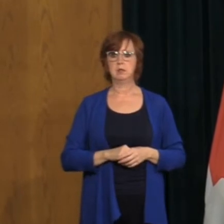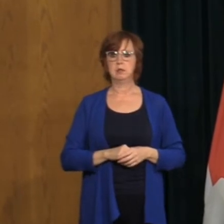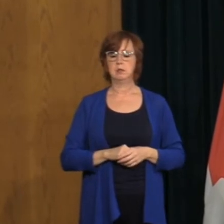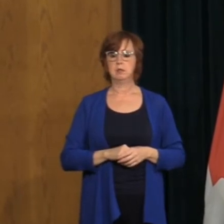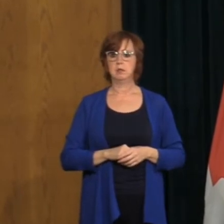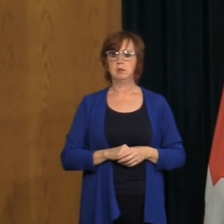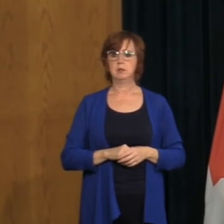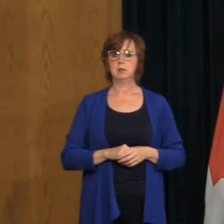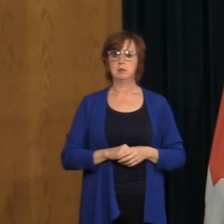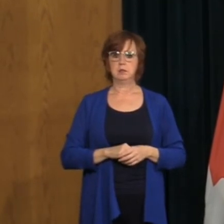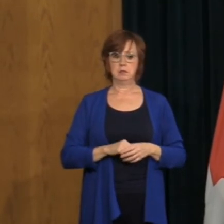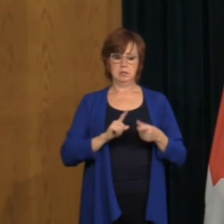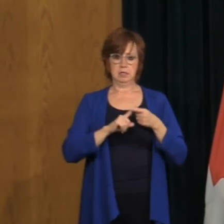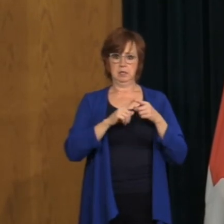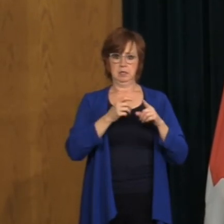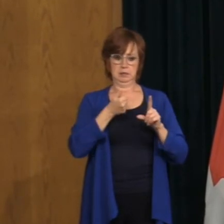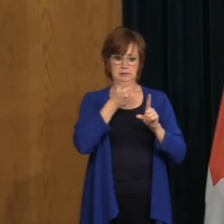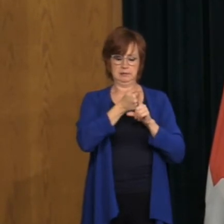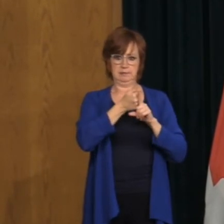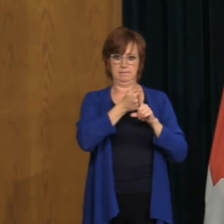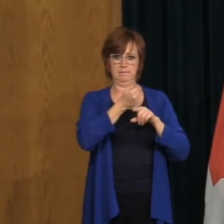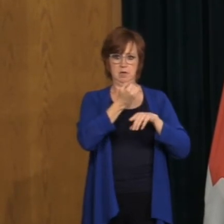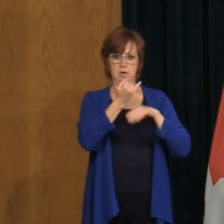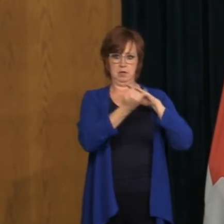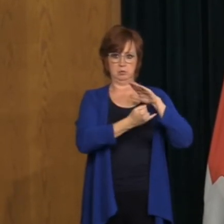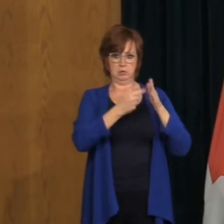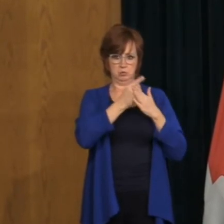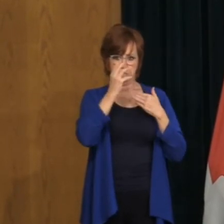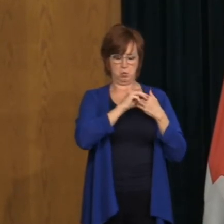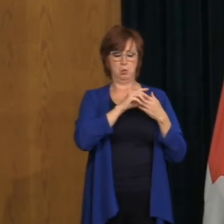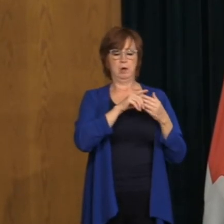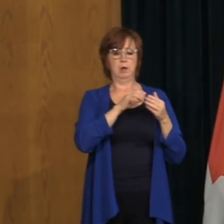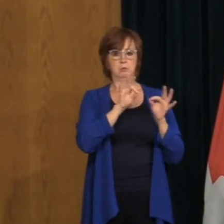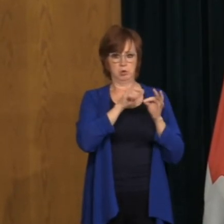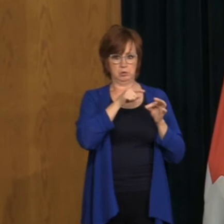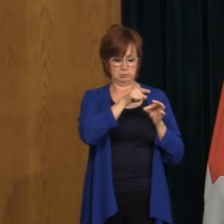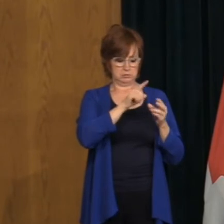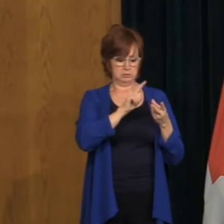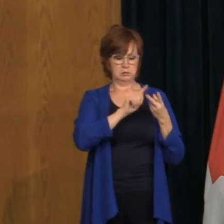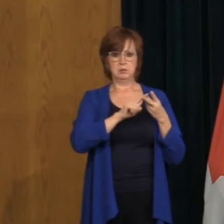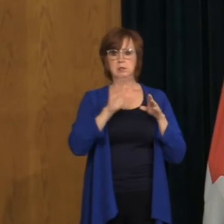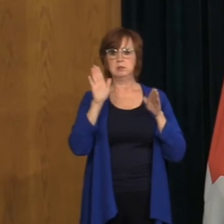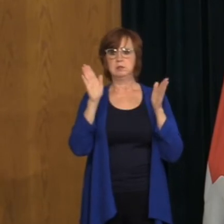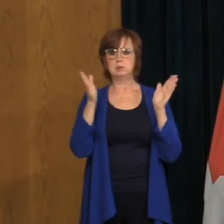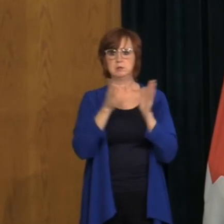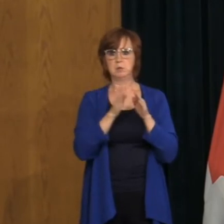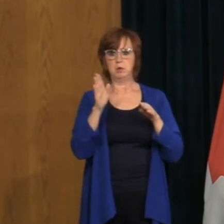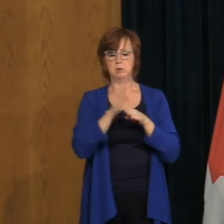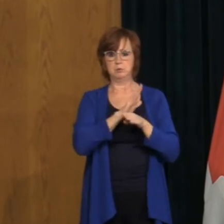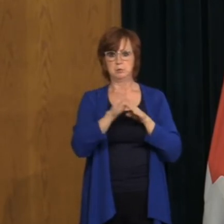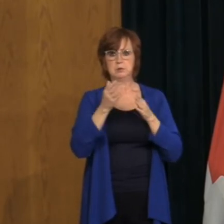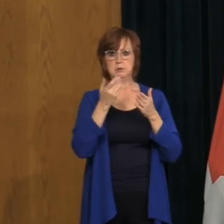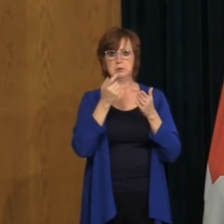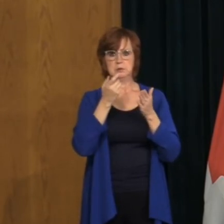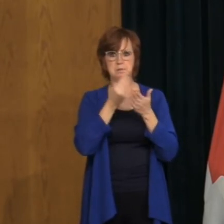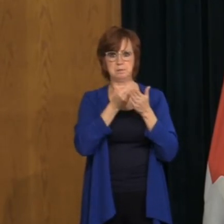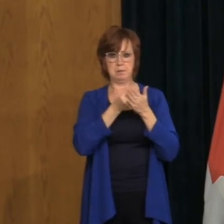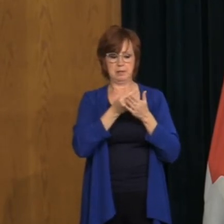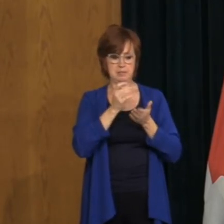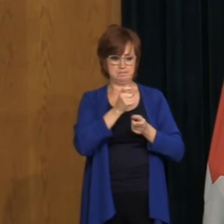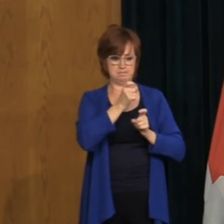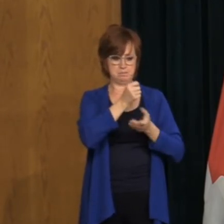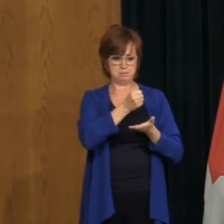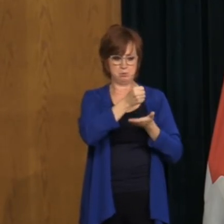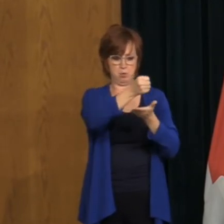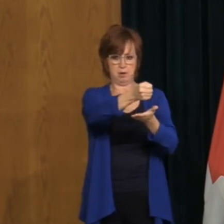self-isolation program that we've put in place. There will be a cost there. We've had the small business grant. There will be a cost there. I would say the